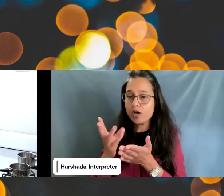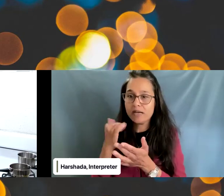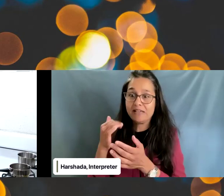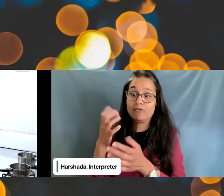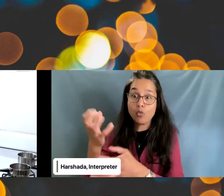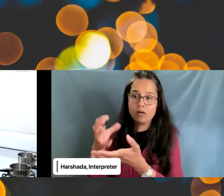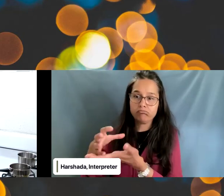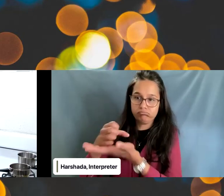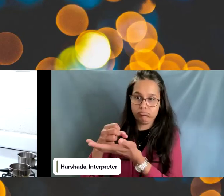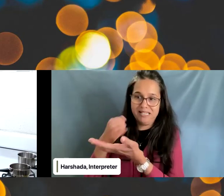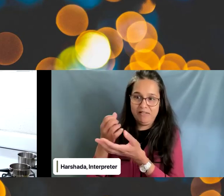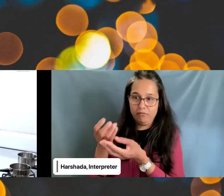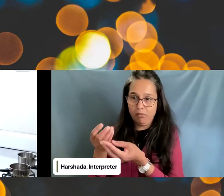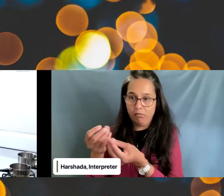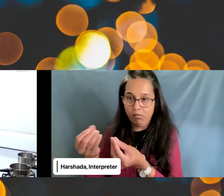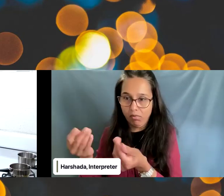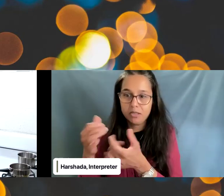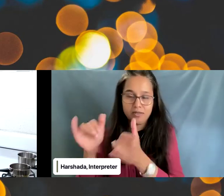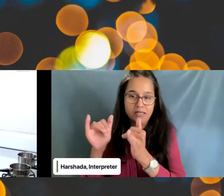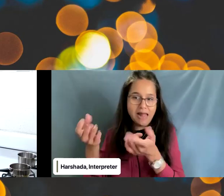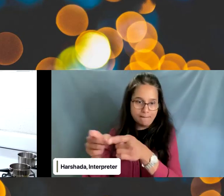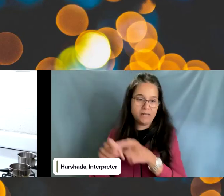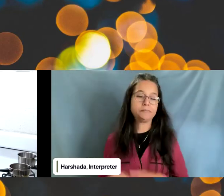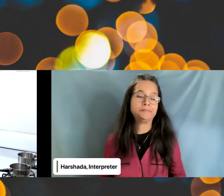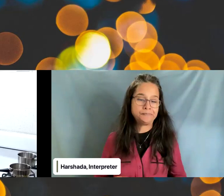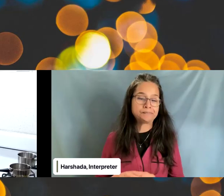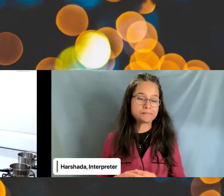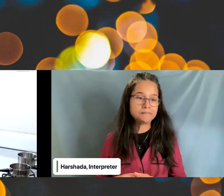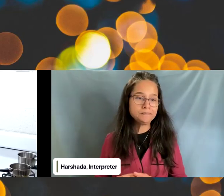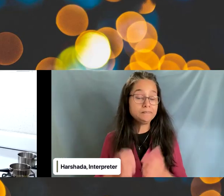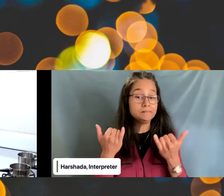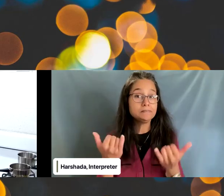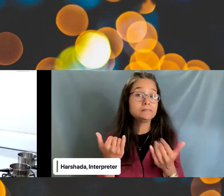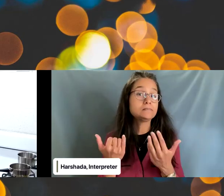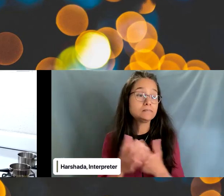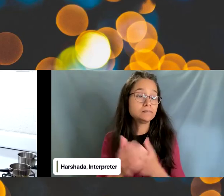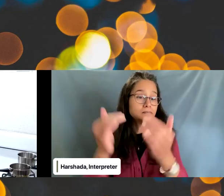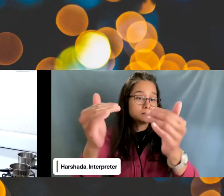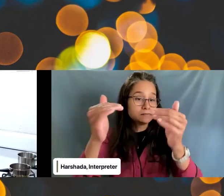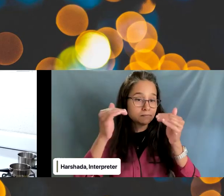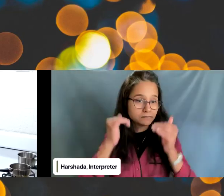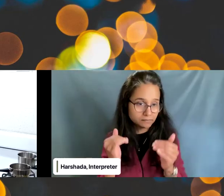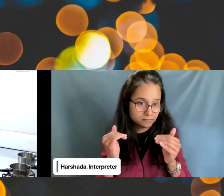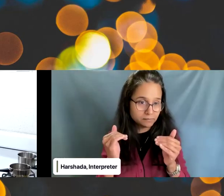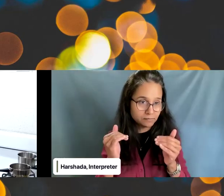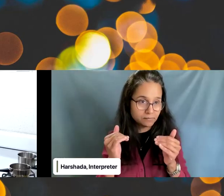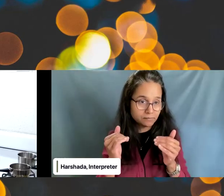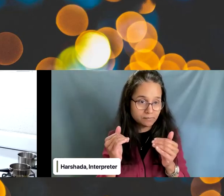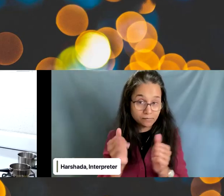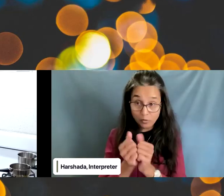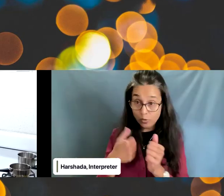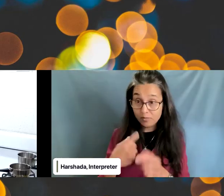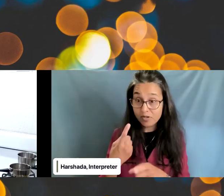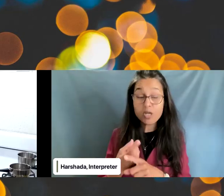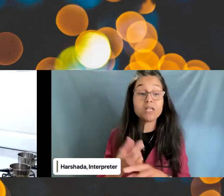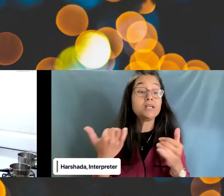of water and you'll get there. Okay. And what we're gonna do, once you're with me, is we're